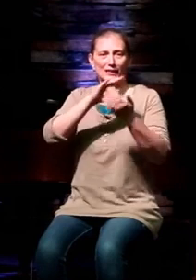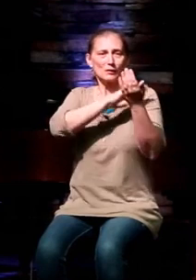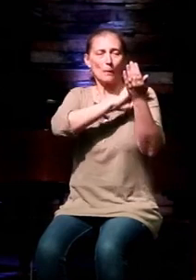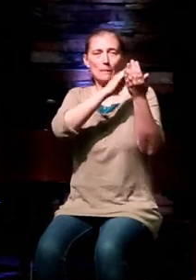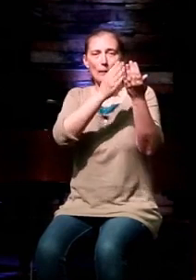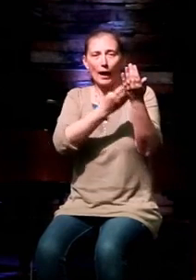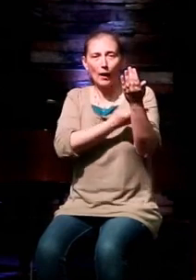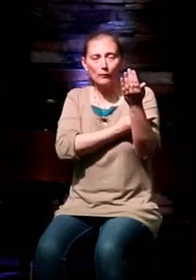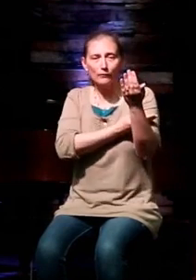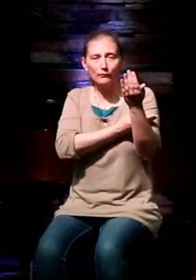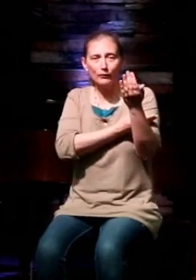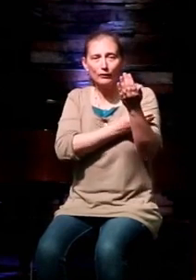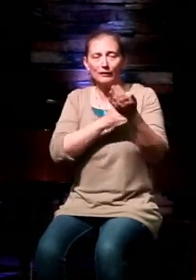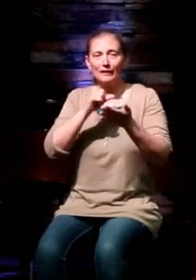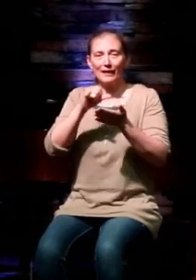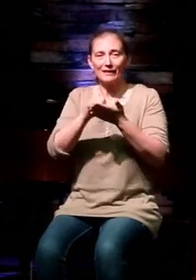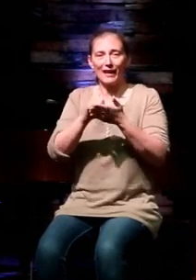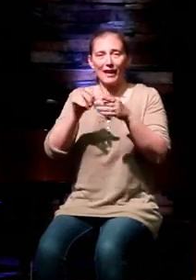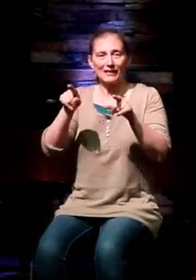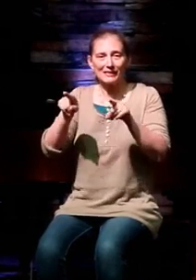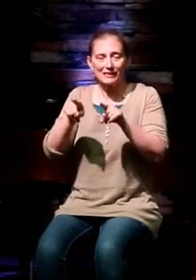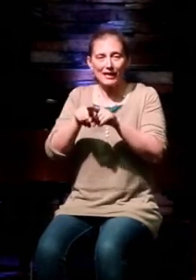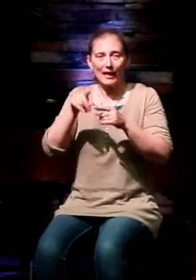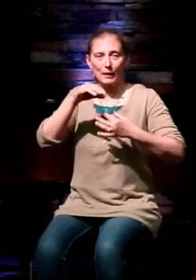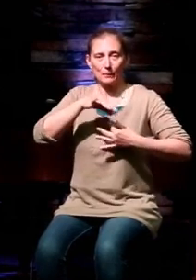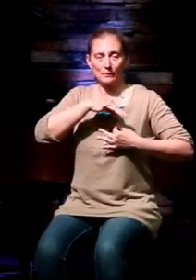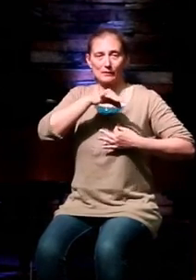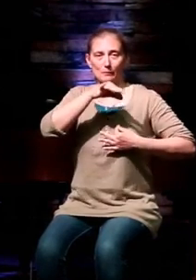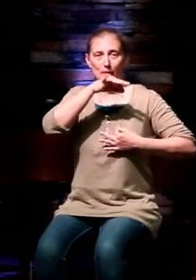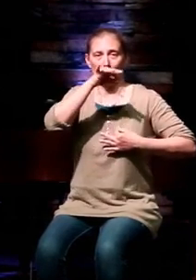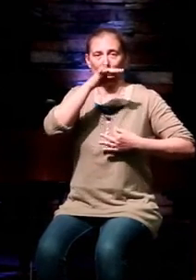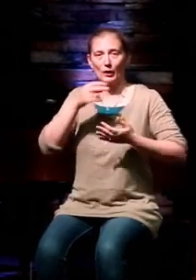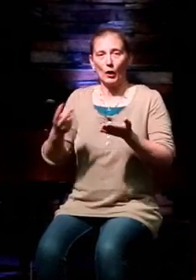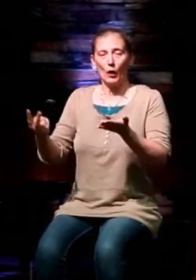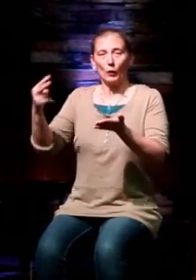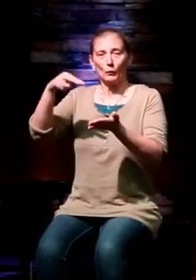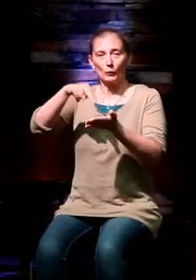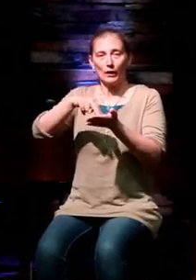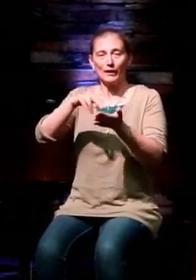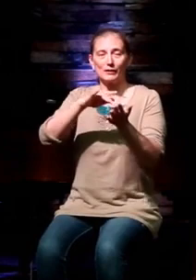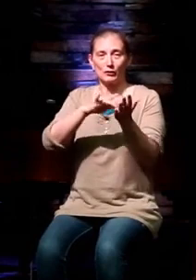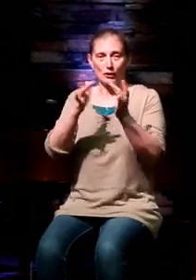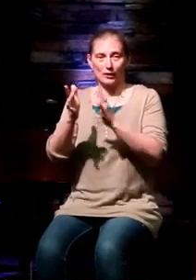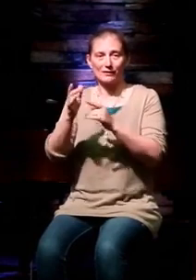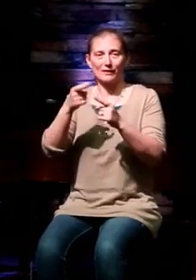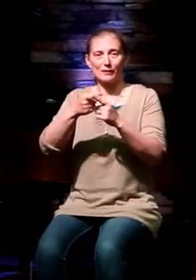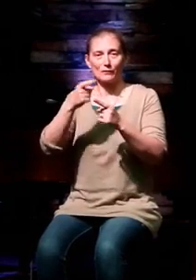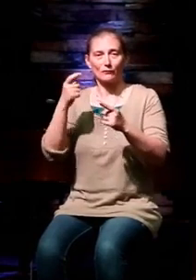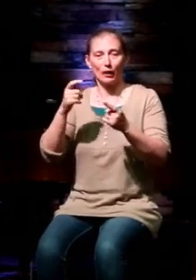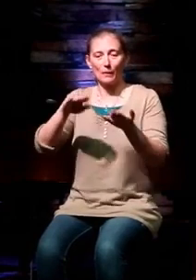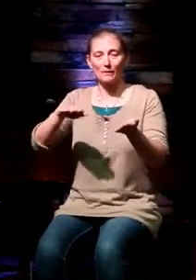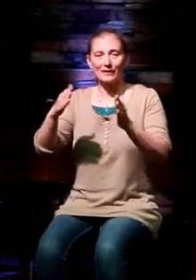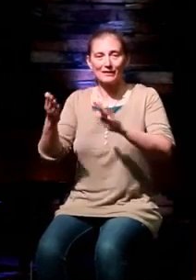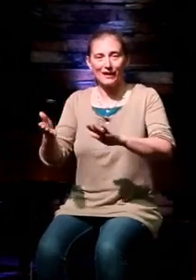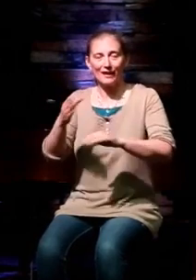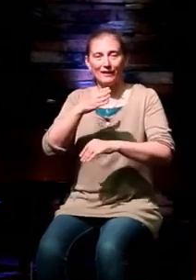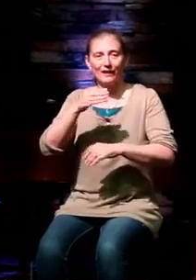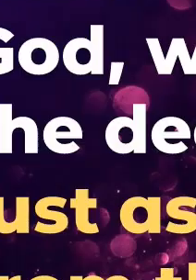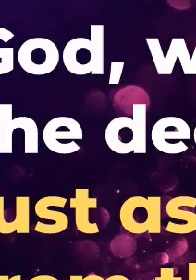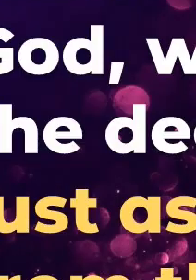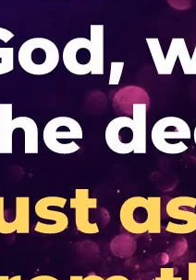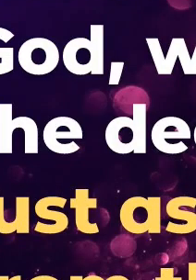is. He says that that same Spirit that brought Christ back from the dead lives in you right now. And listen to what Paul goes on to